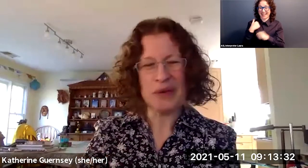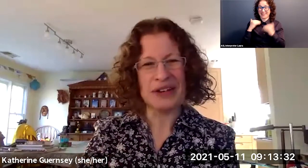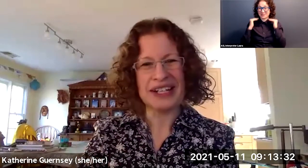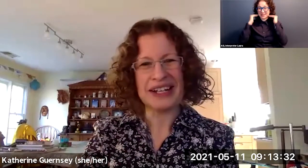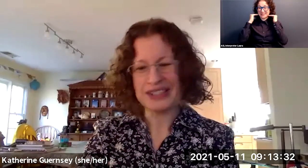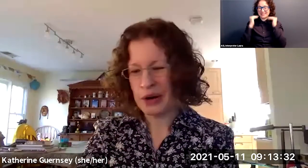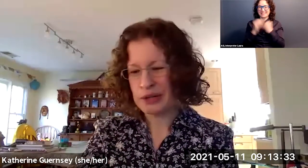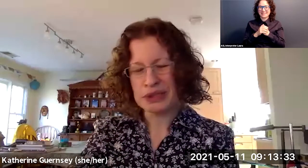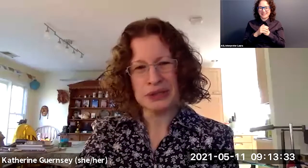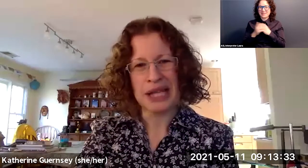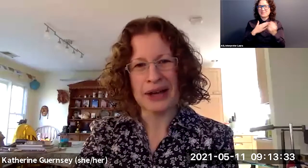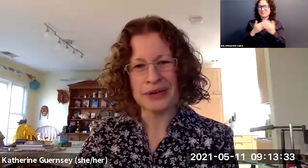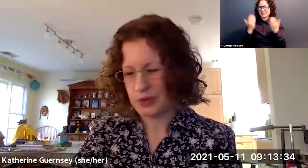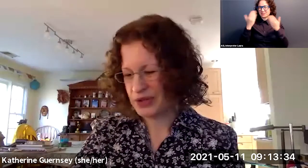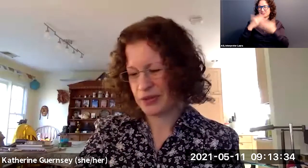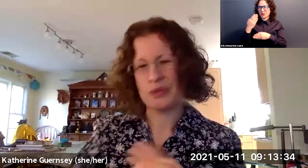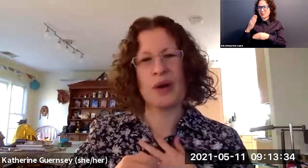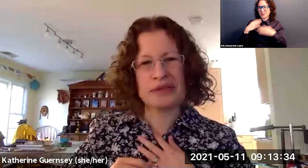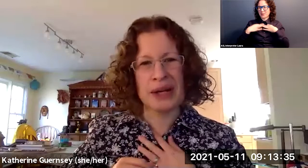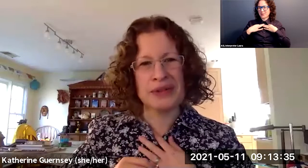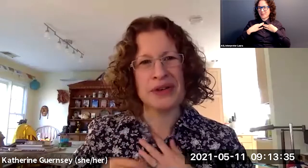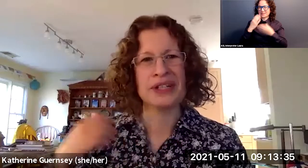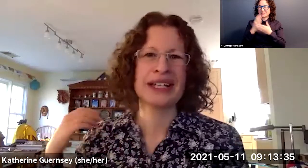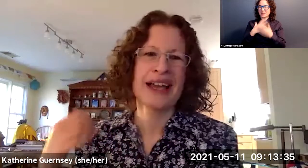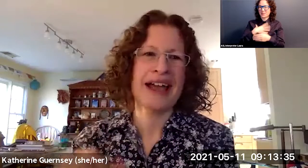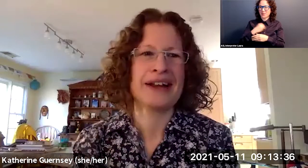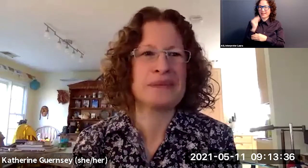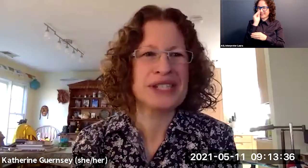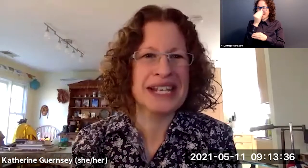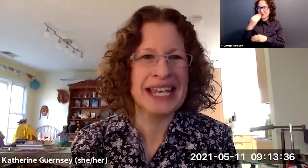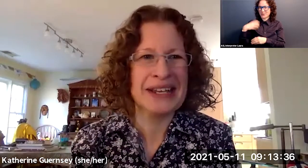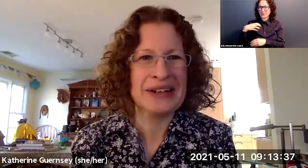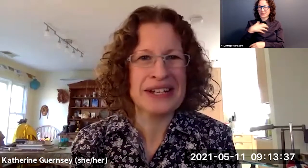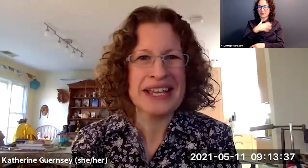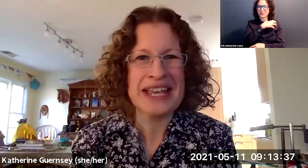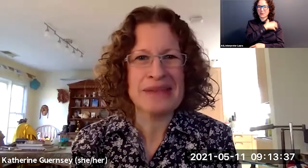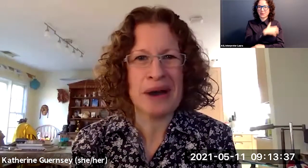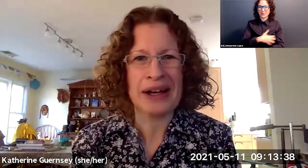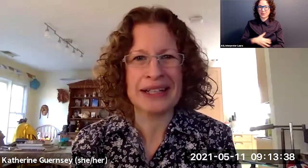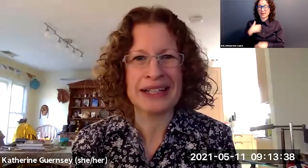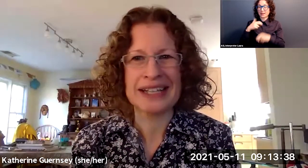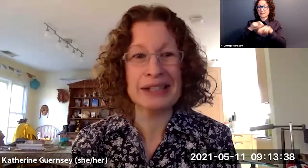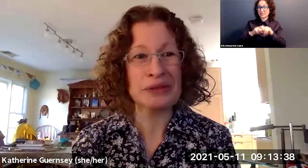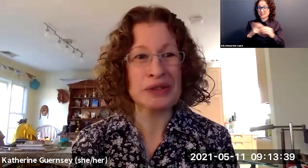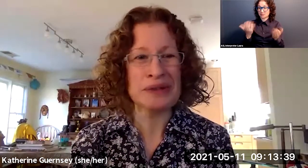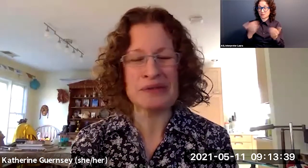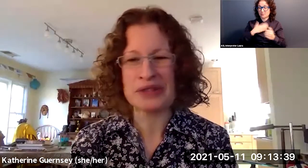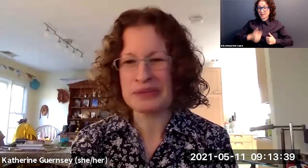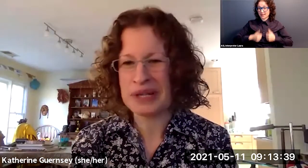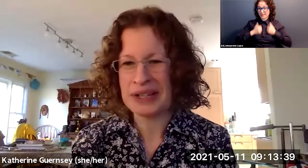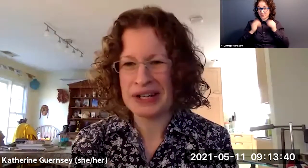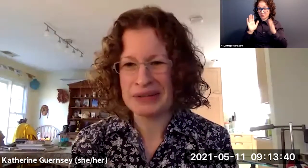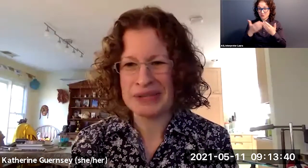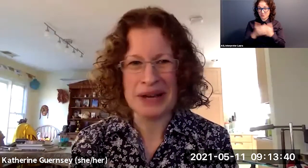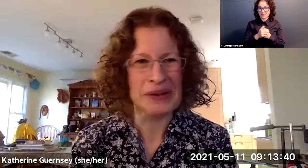I'm wearing a dark blue blouse with some white flowers on, and I'm sitting here in my living room in front